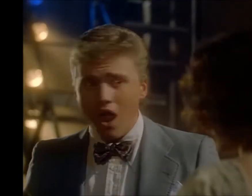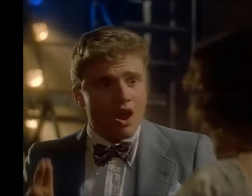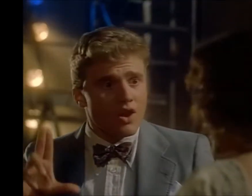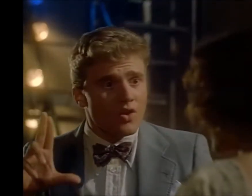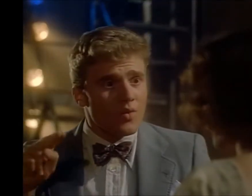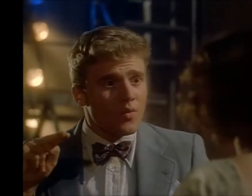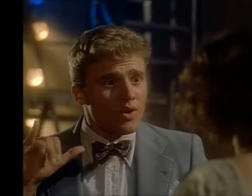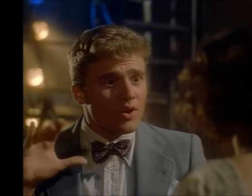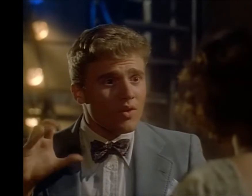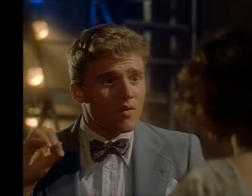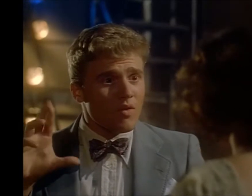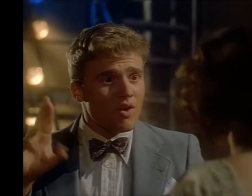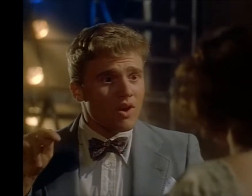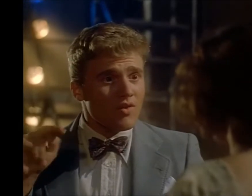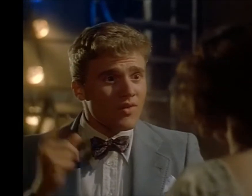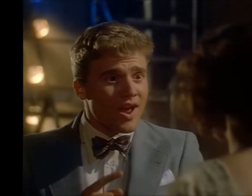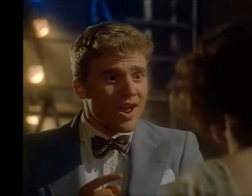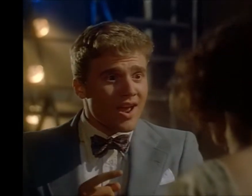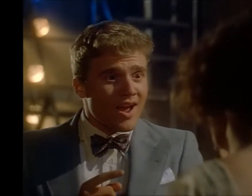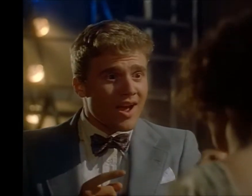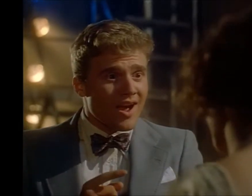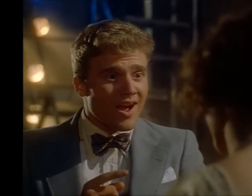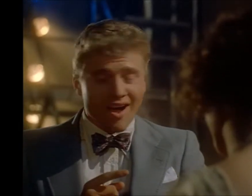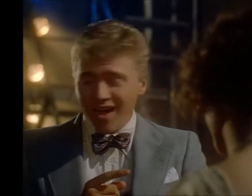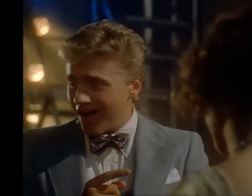Oh, a unicorn, huh? Mm-hmm.